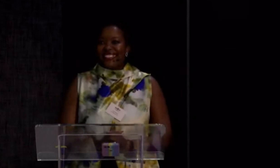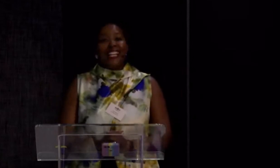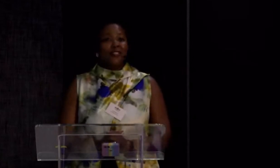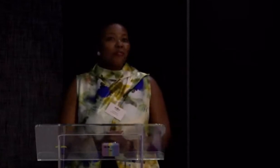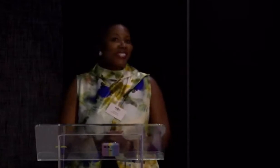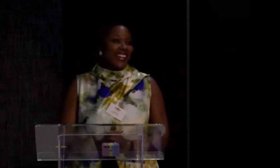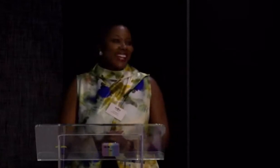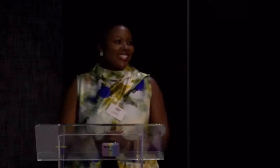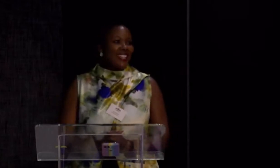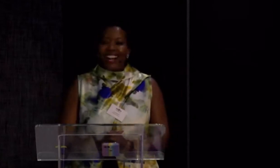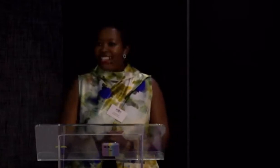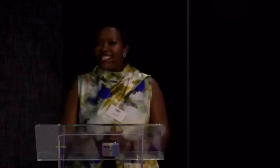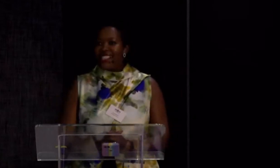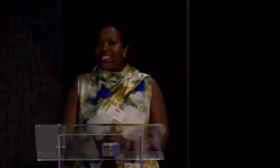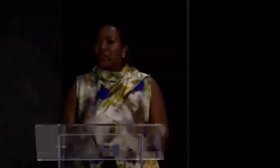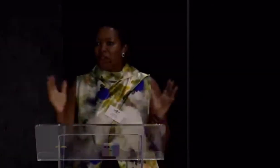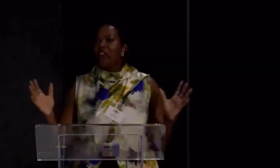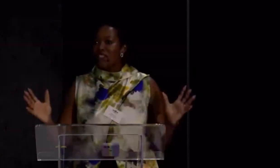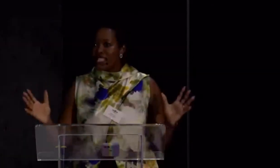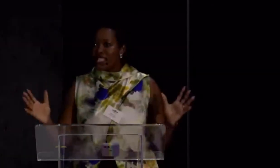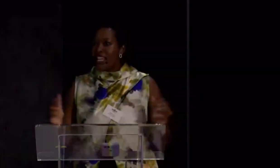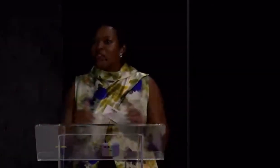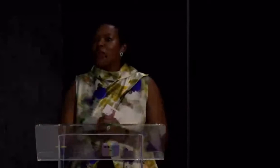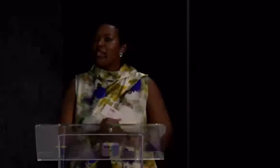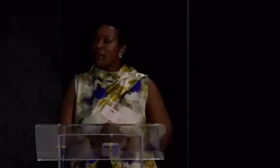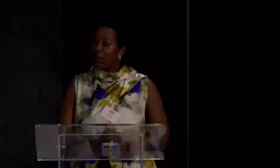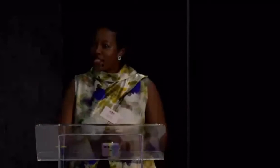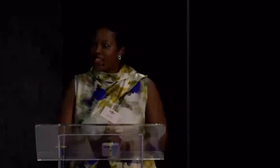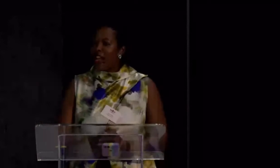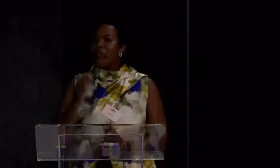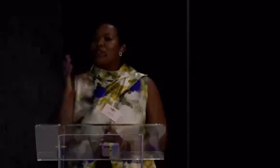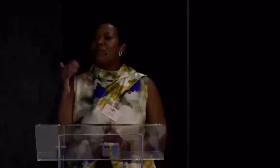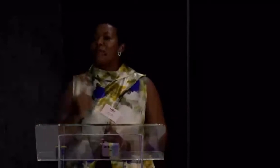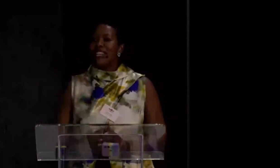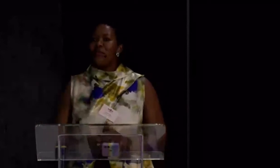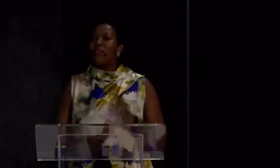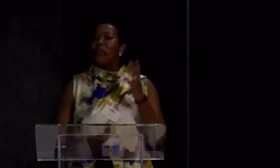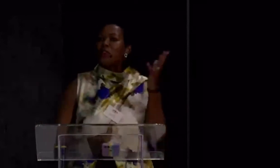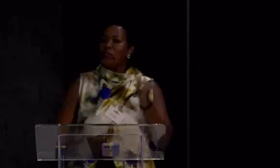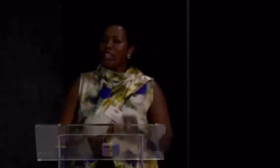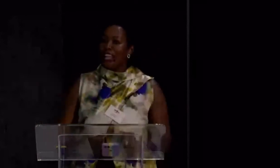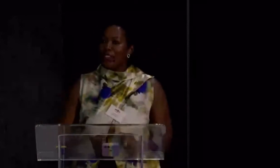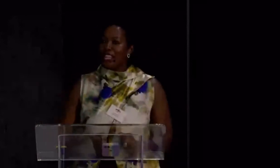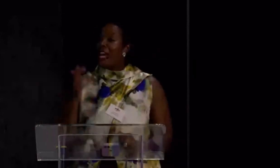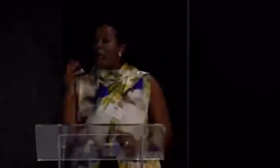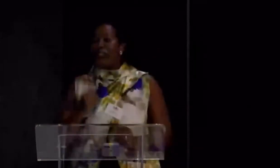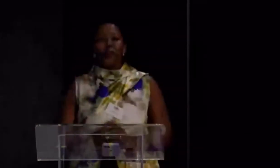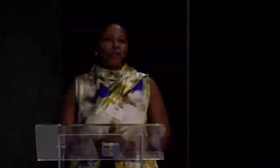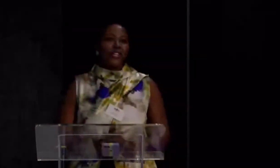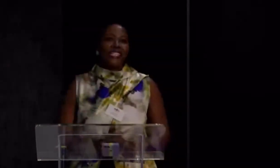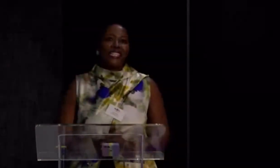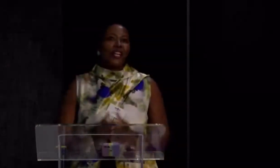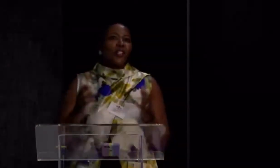And lastly, from my side, guys, yes, we're talking risk. It could be depressing, but remember that we're not only looking at the threats, but